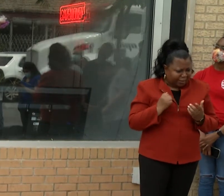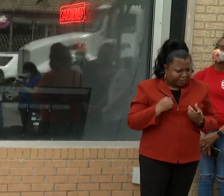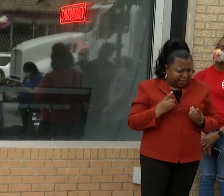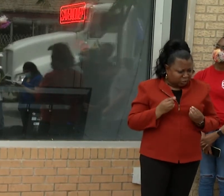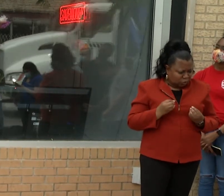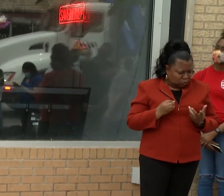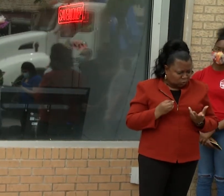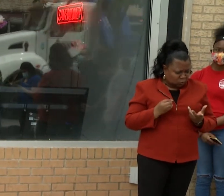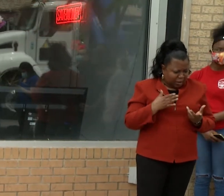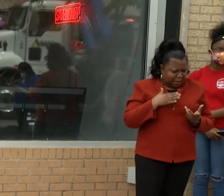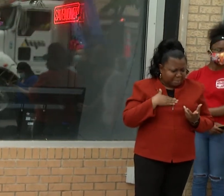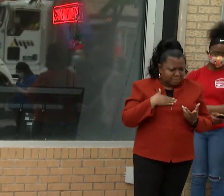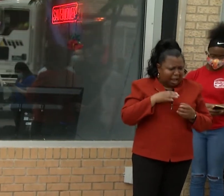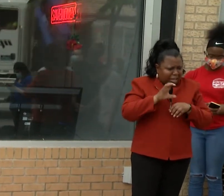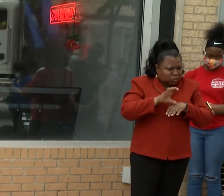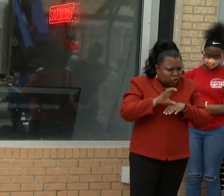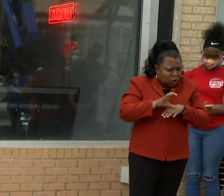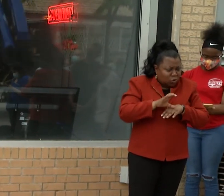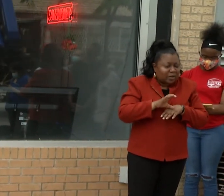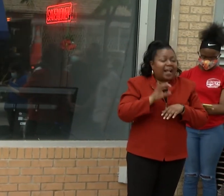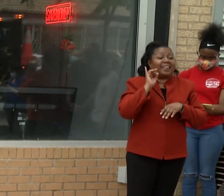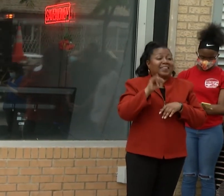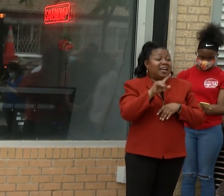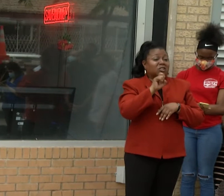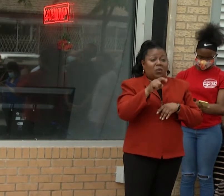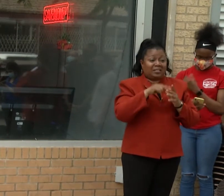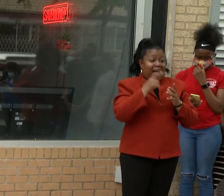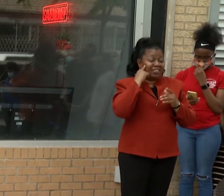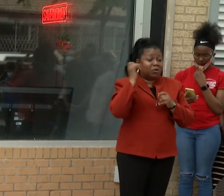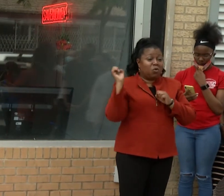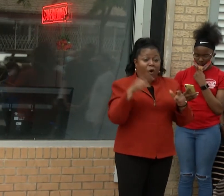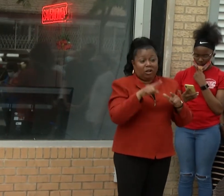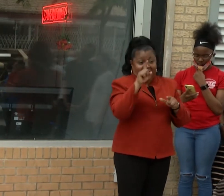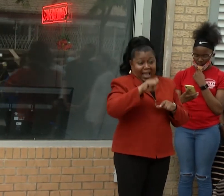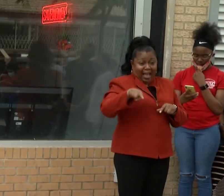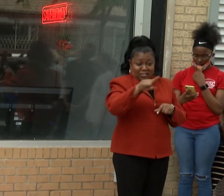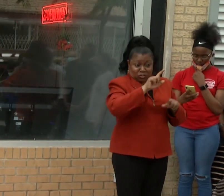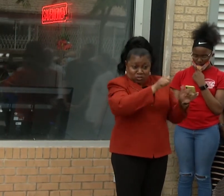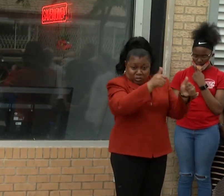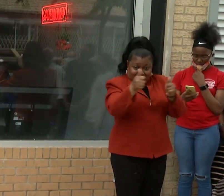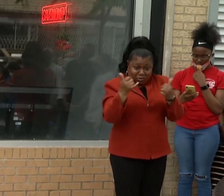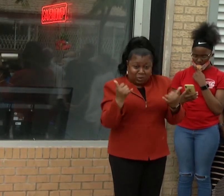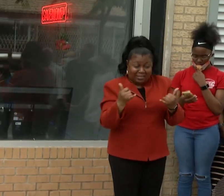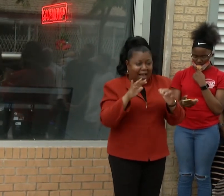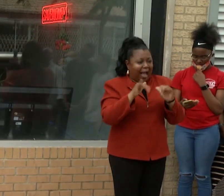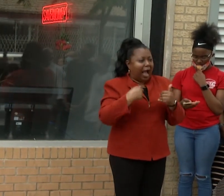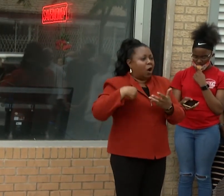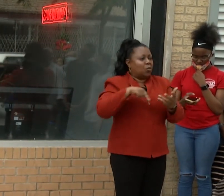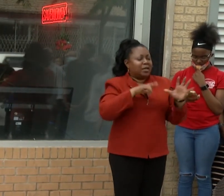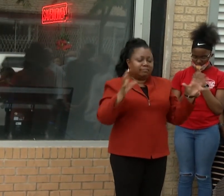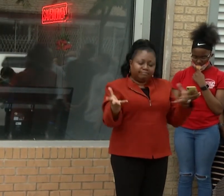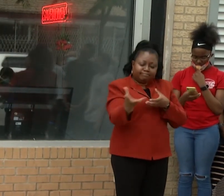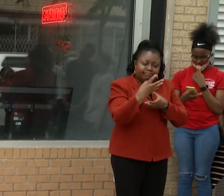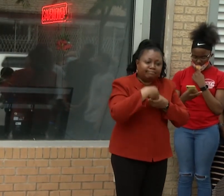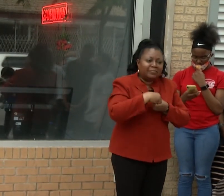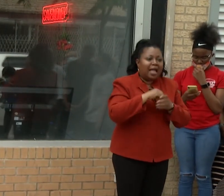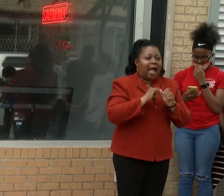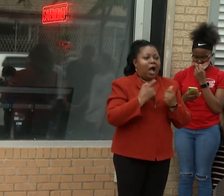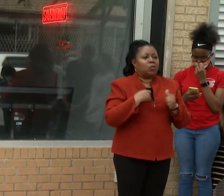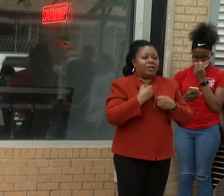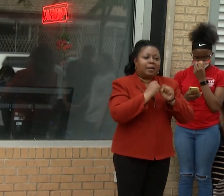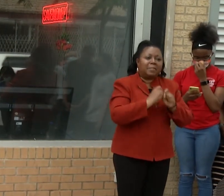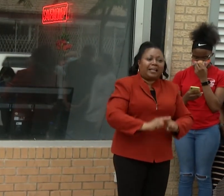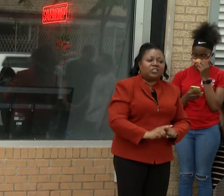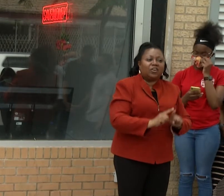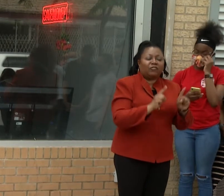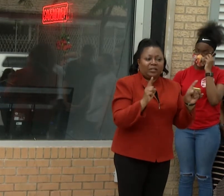I do in my church? And that's the question that I think we all got to be asking ourselves right now, is how we play a part and how we can make